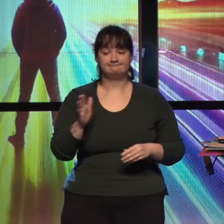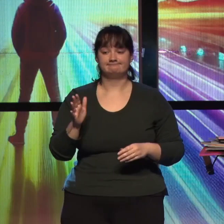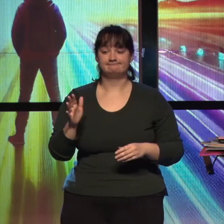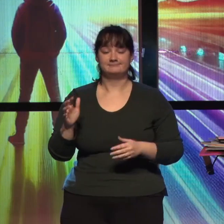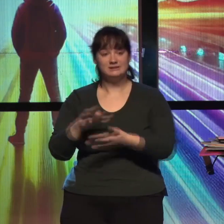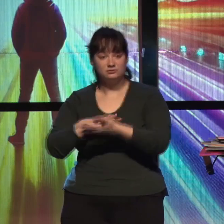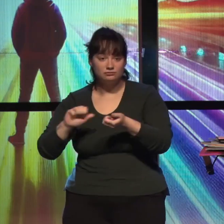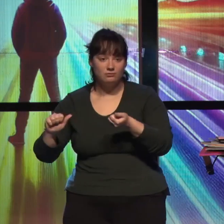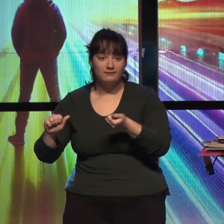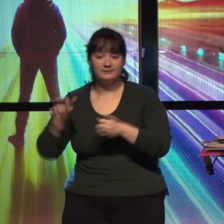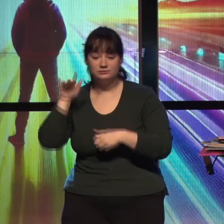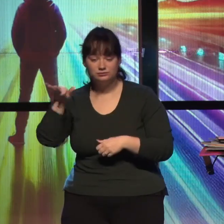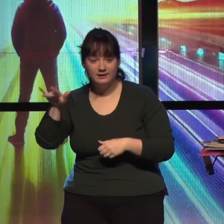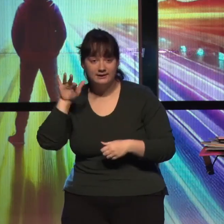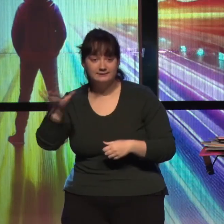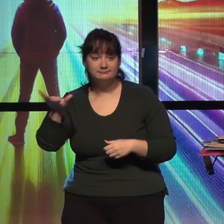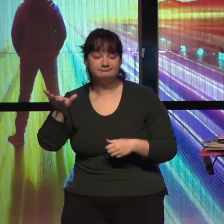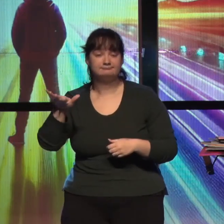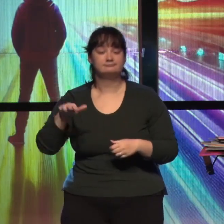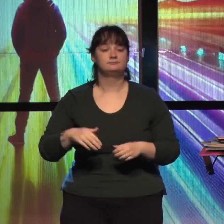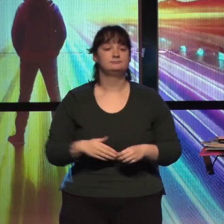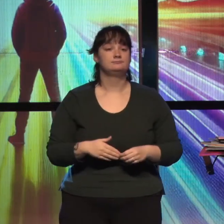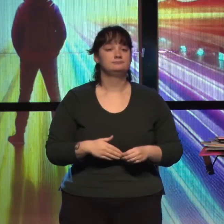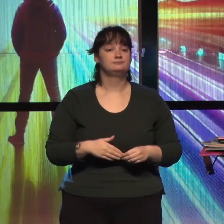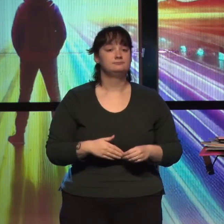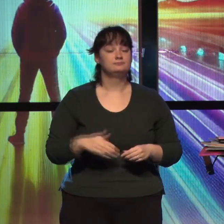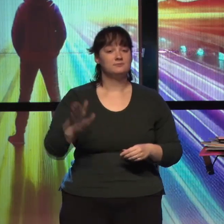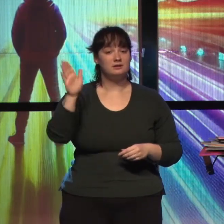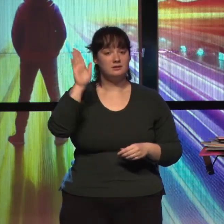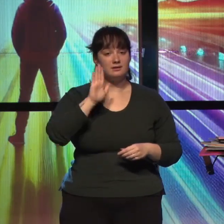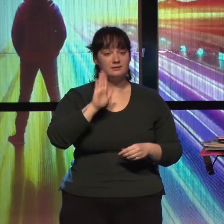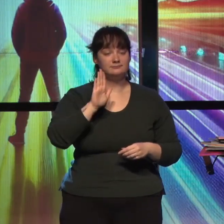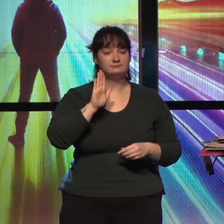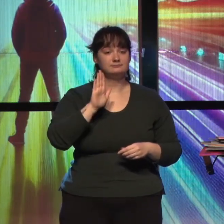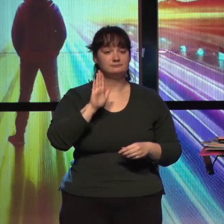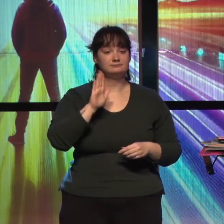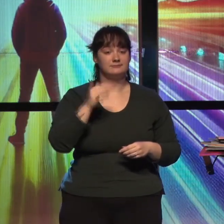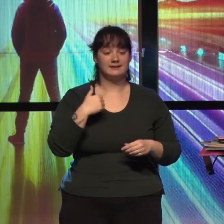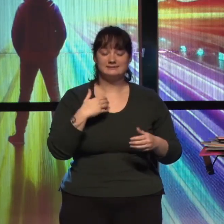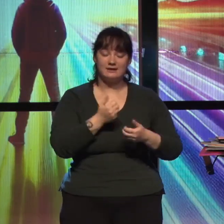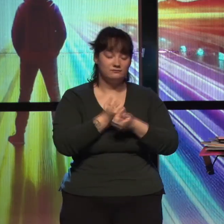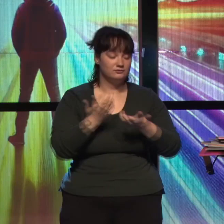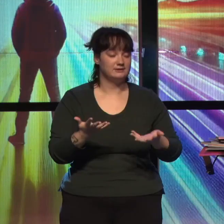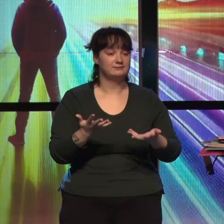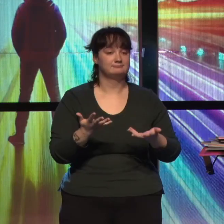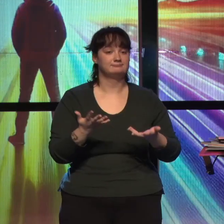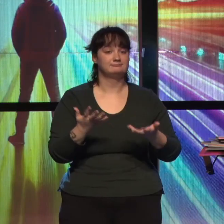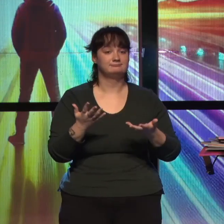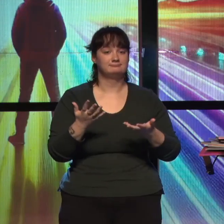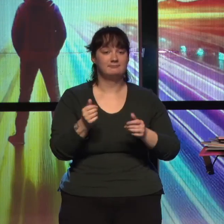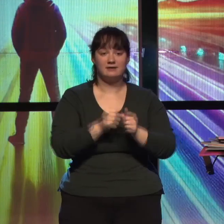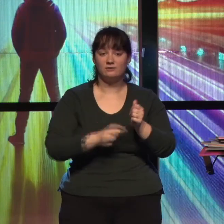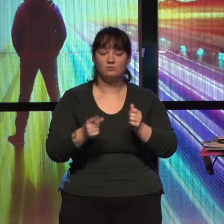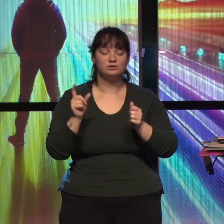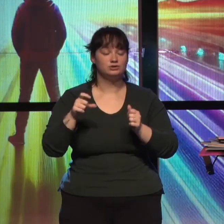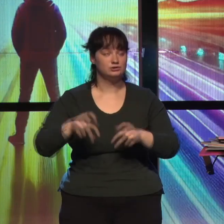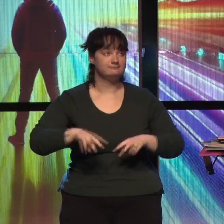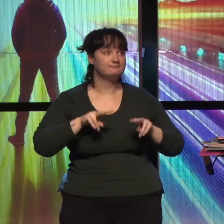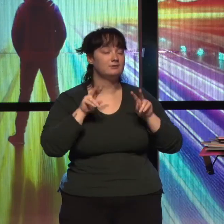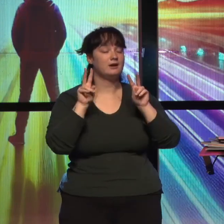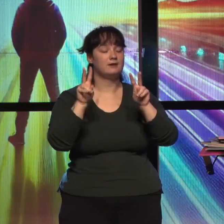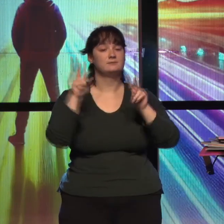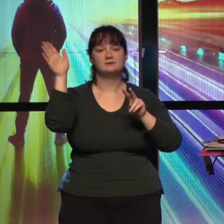death, establish a New Jerusalem. To God belongs all the worship, all the praise, all the honor, all the glory that is not